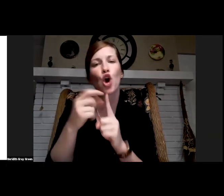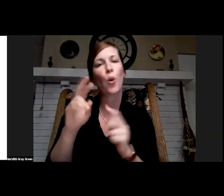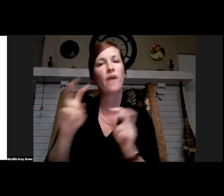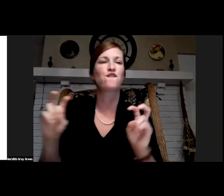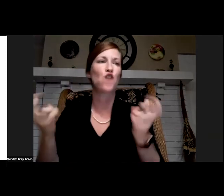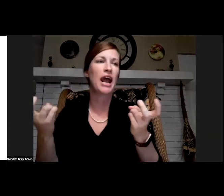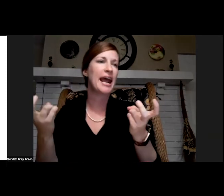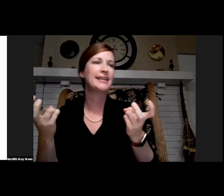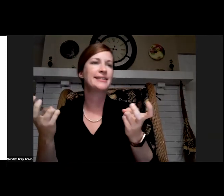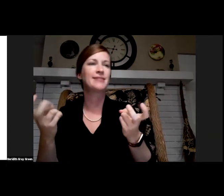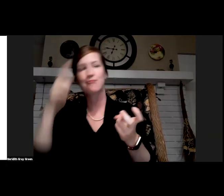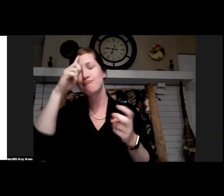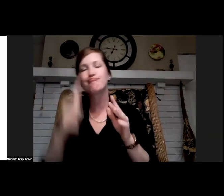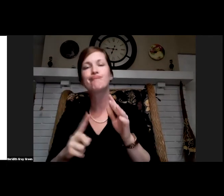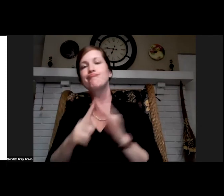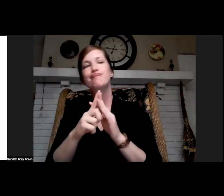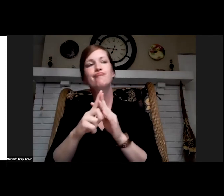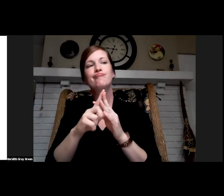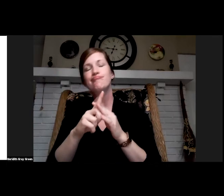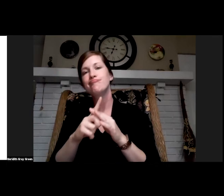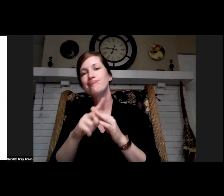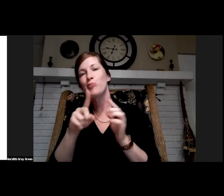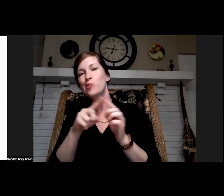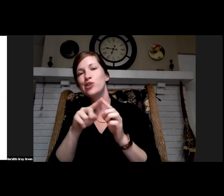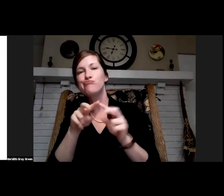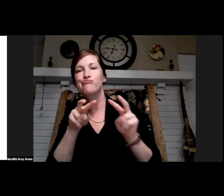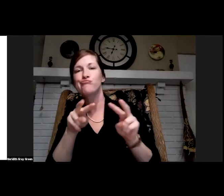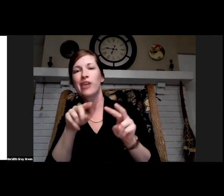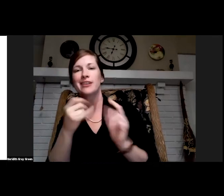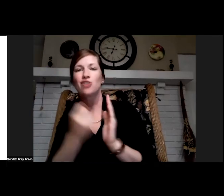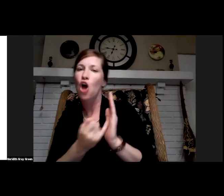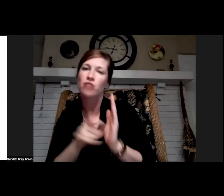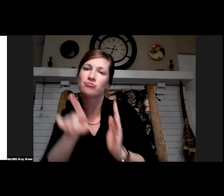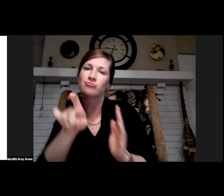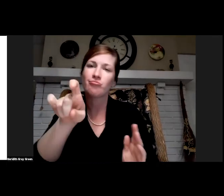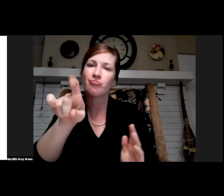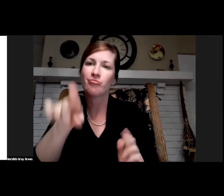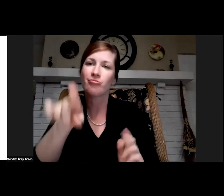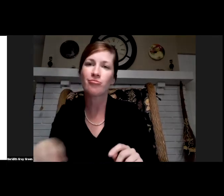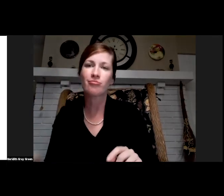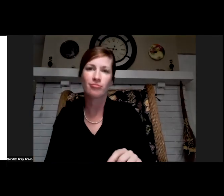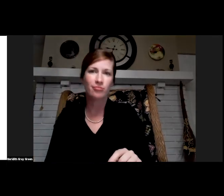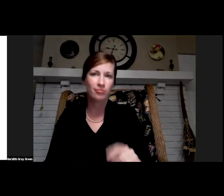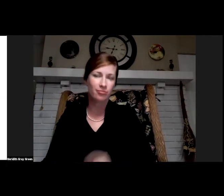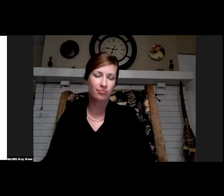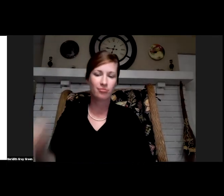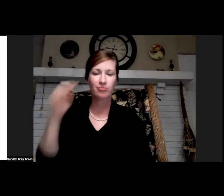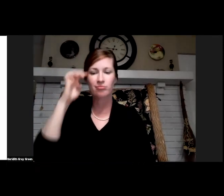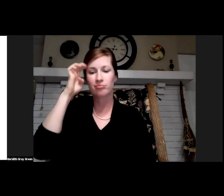So I'm just curious, what word or phrase or what comes into your mind when you see this piece of art?